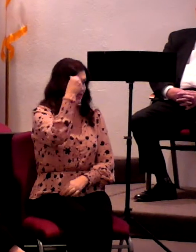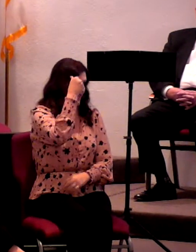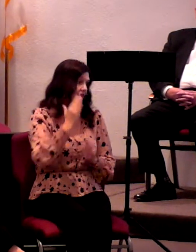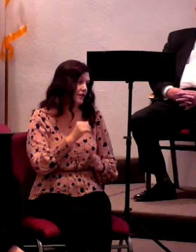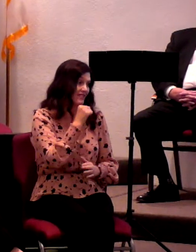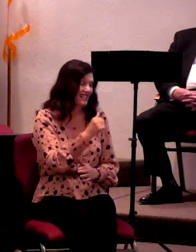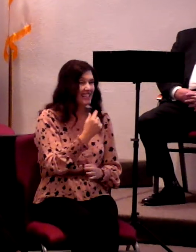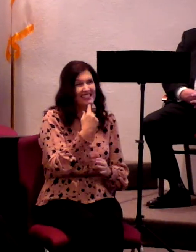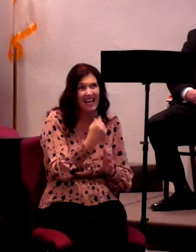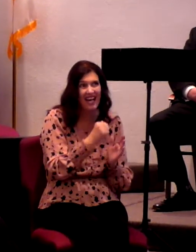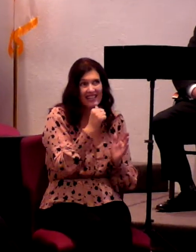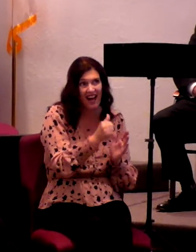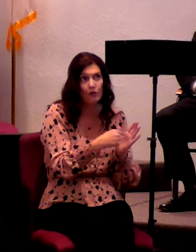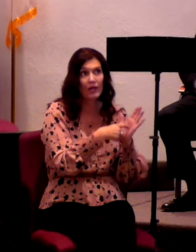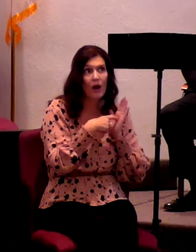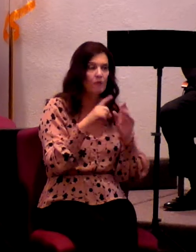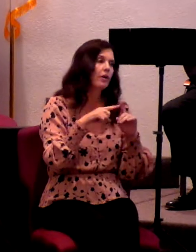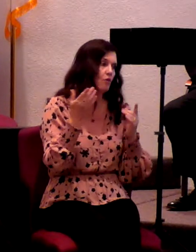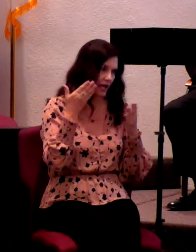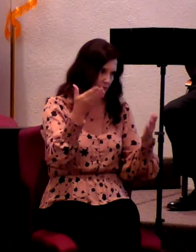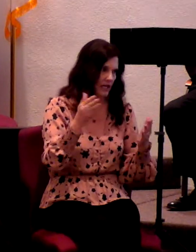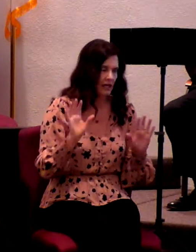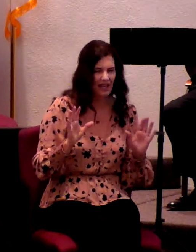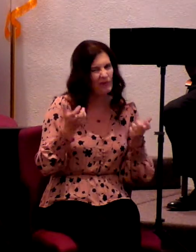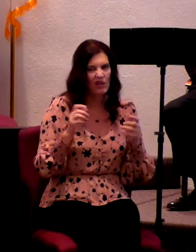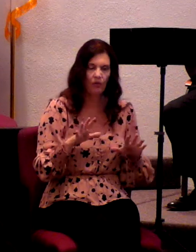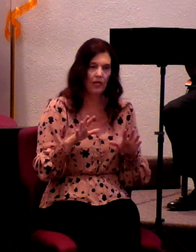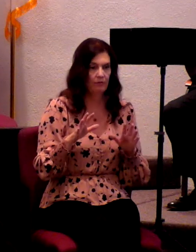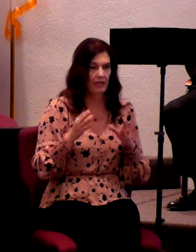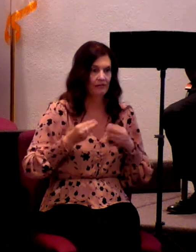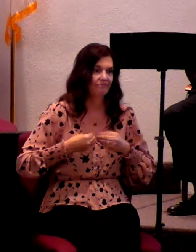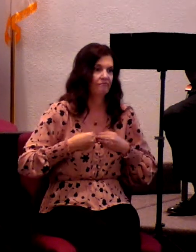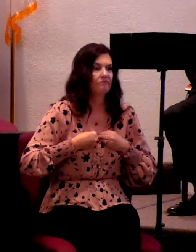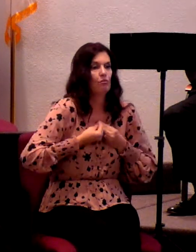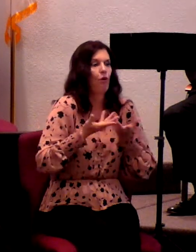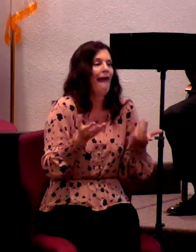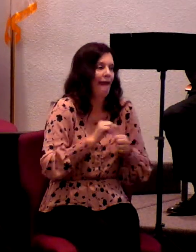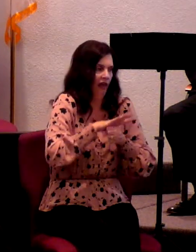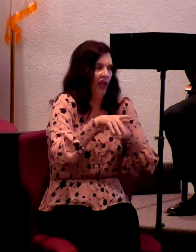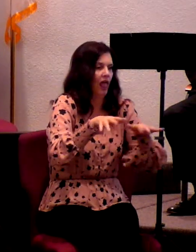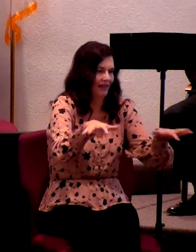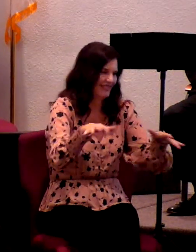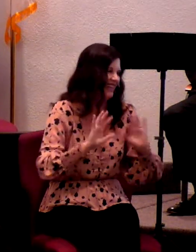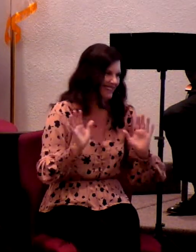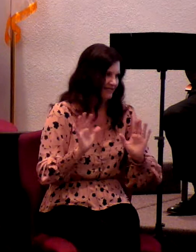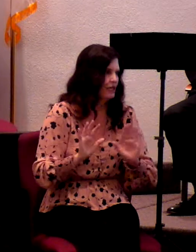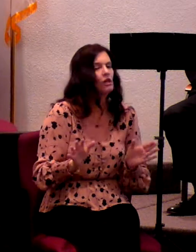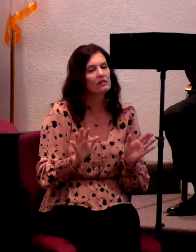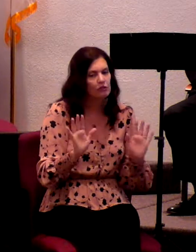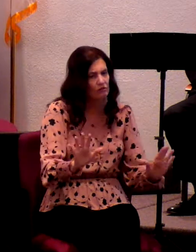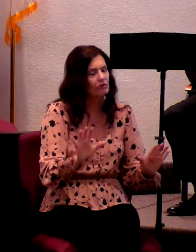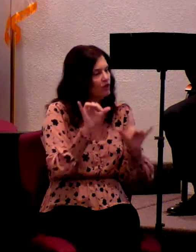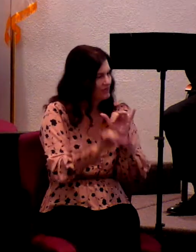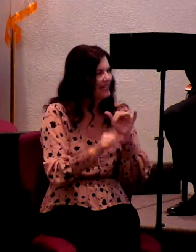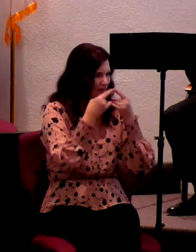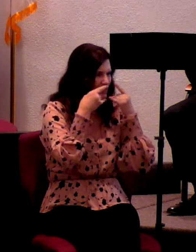not required, but it's recommended, and we certainly don't want to be carriers or contact carriers of anything either. So just we'll stay to